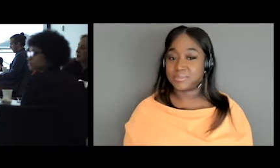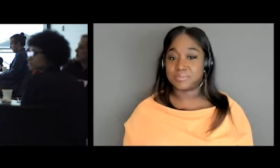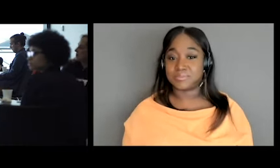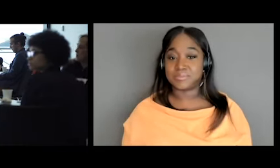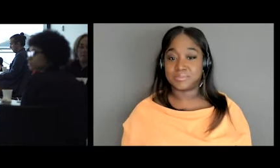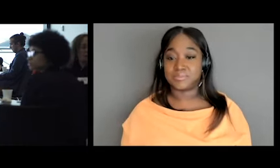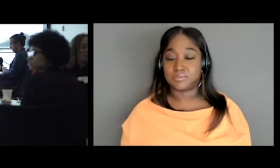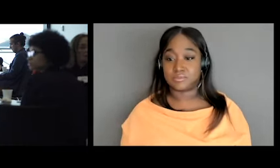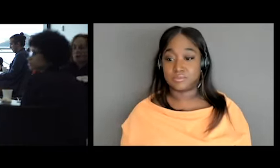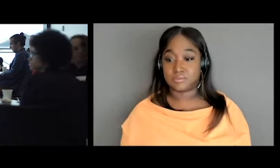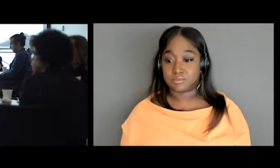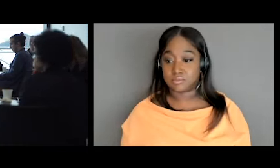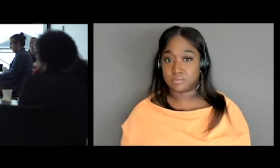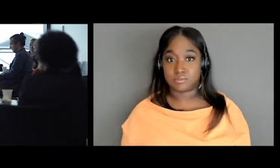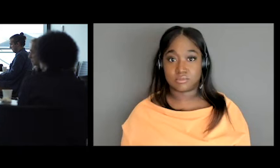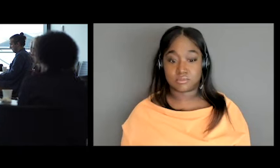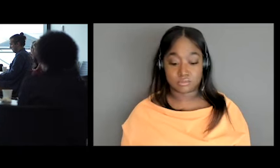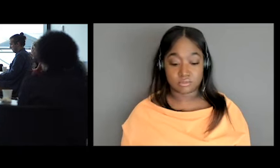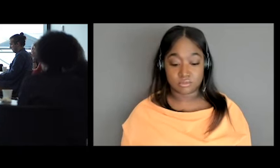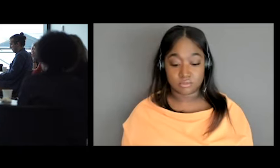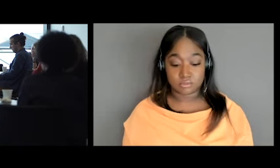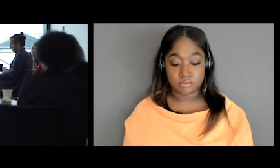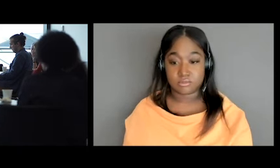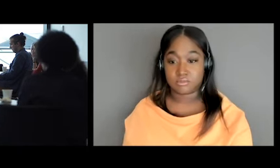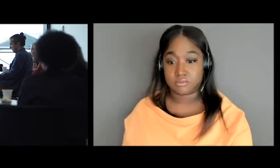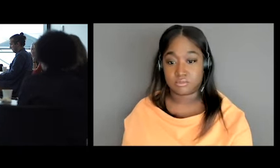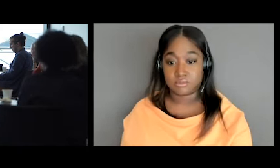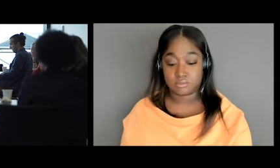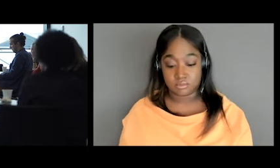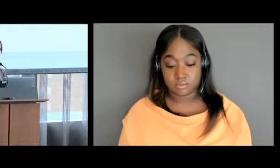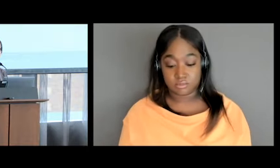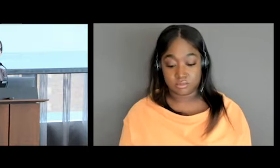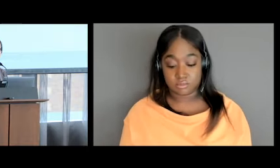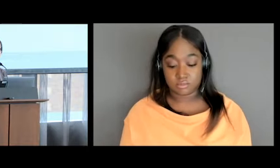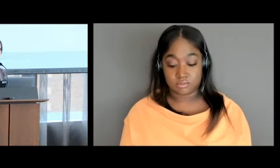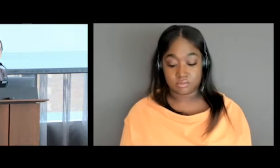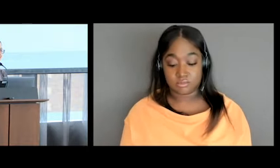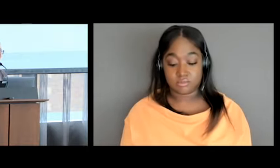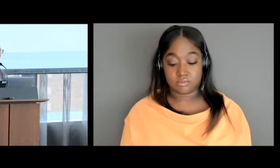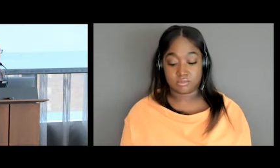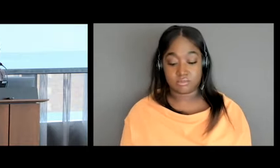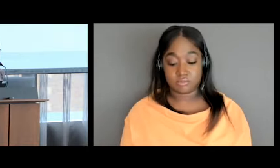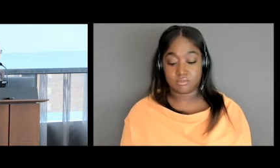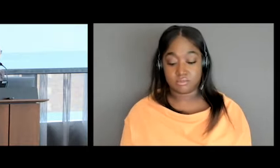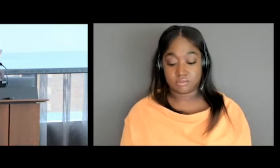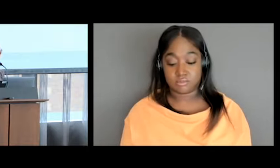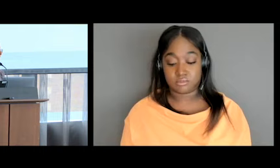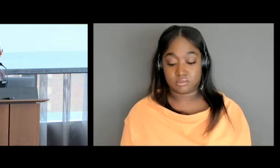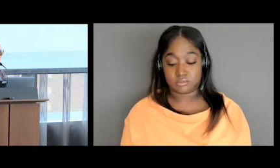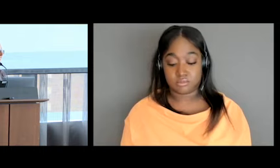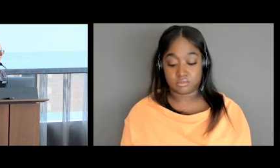Okay. Is that it? Sure. Sorry, Kristen, were those the 2 in chat? Or cool. Thank you.